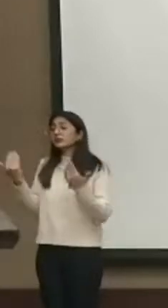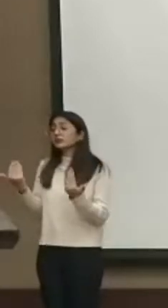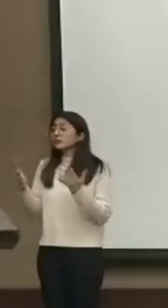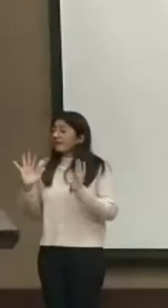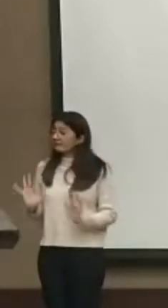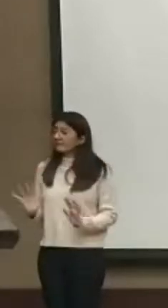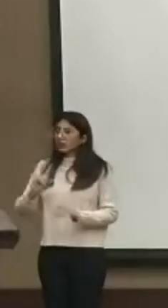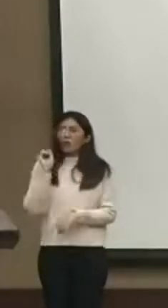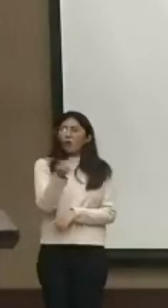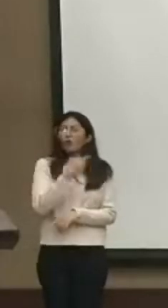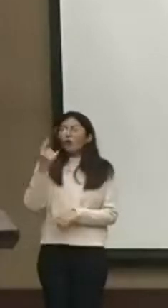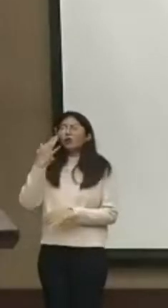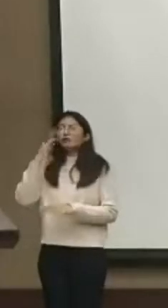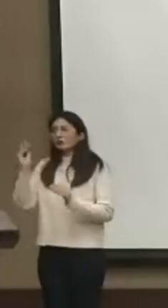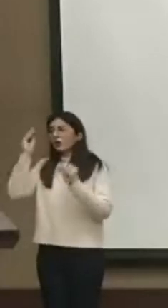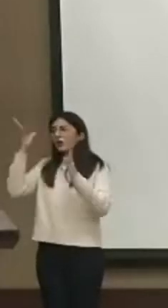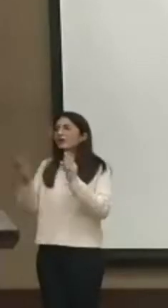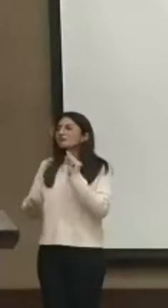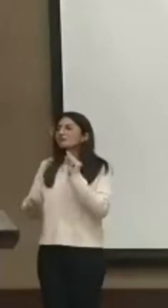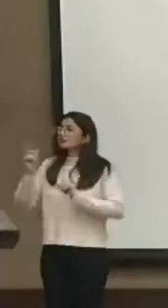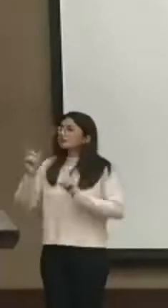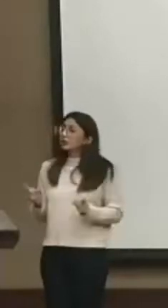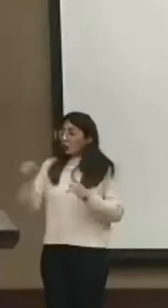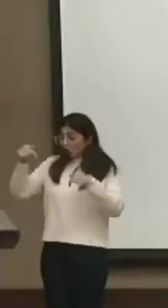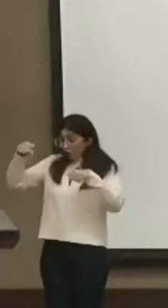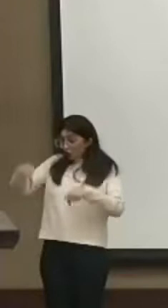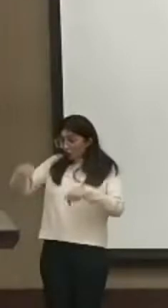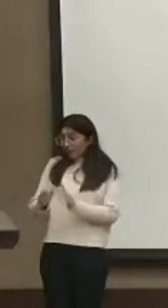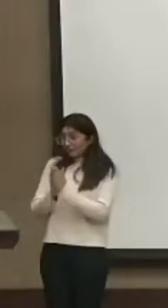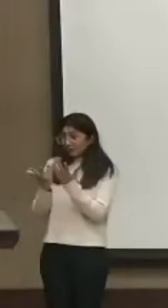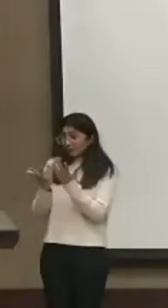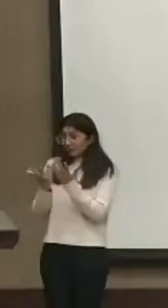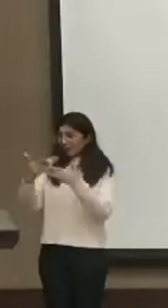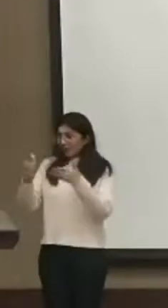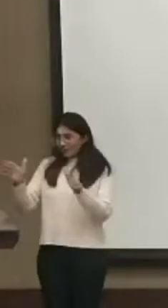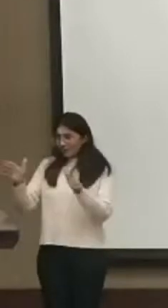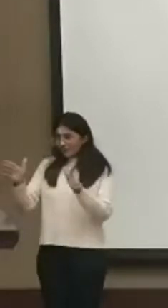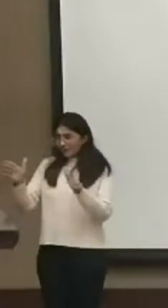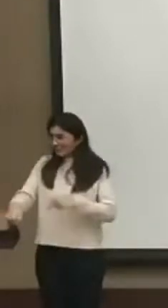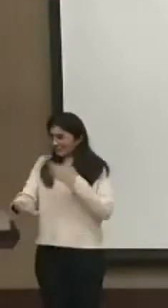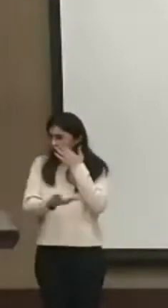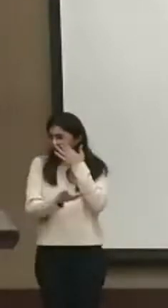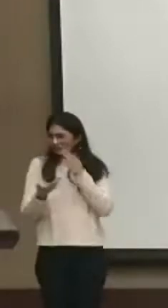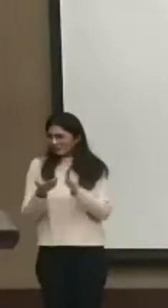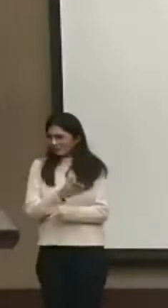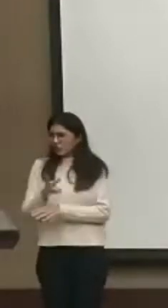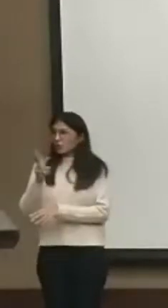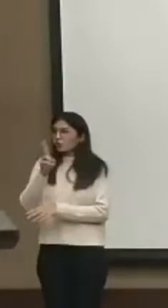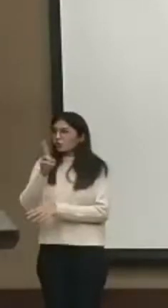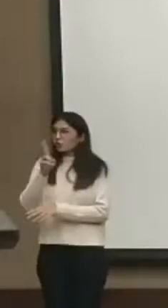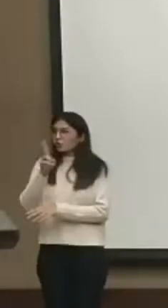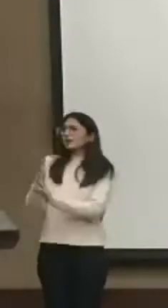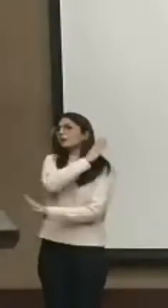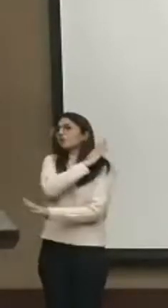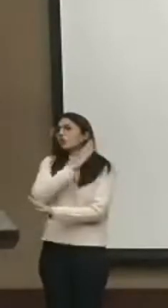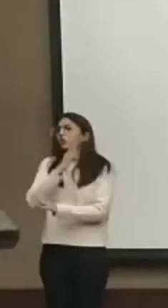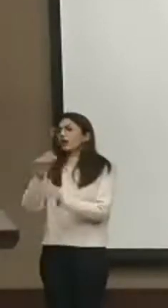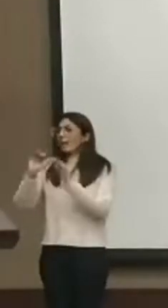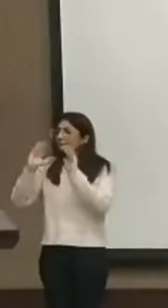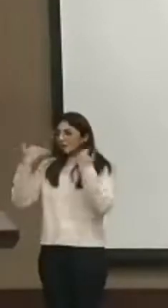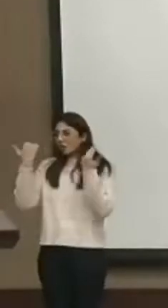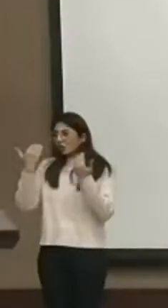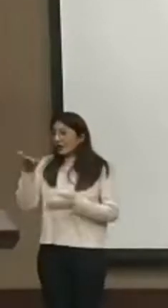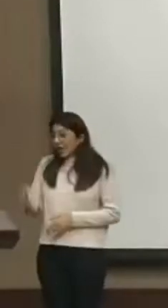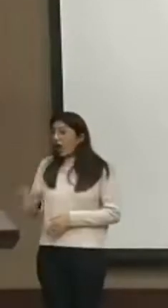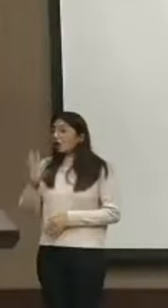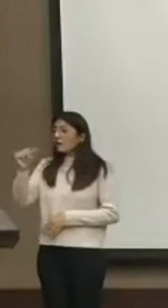about disability. And guess what? Today the book launched. It was launched 2 weeks back on Amazon for pre-order. It is a